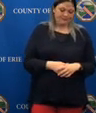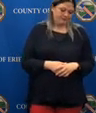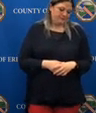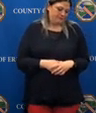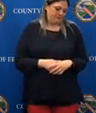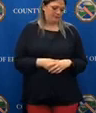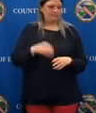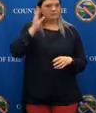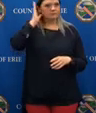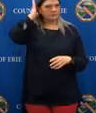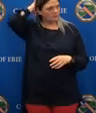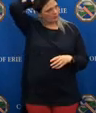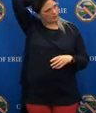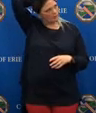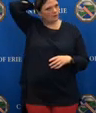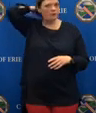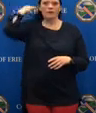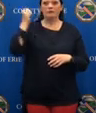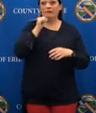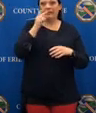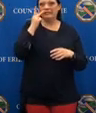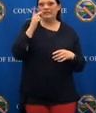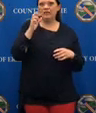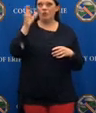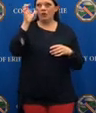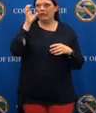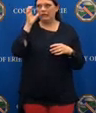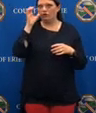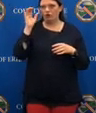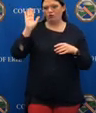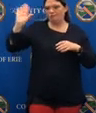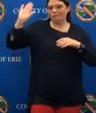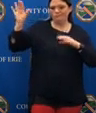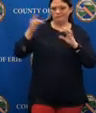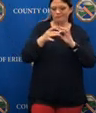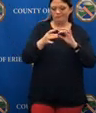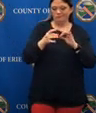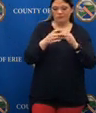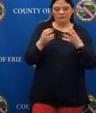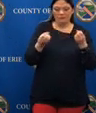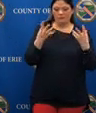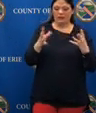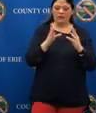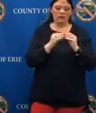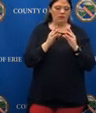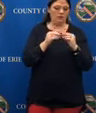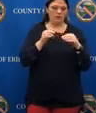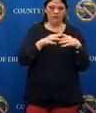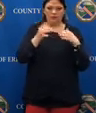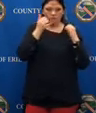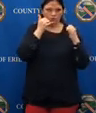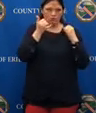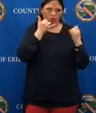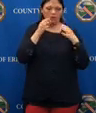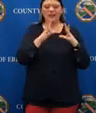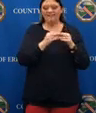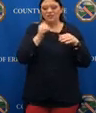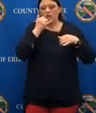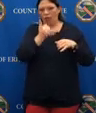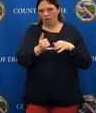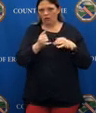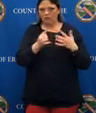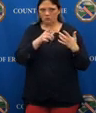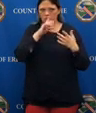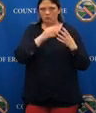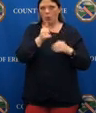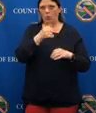I didn't see or hear the governor's comments. I've been in lots of conferences, meetings, conference calls mostly,